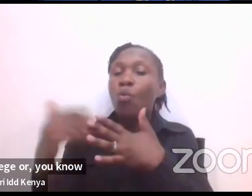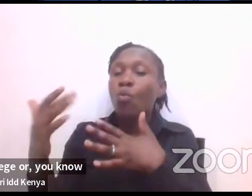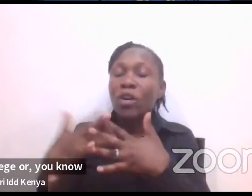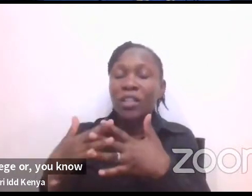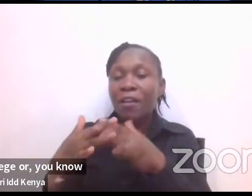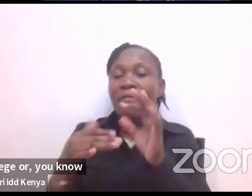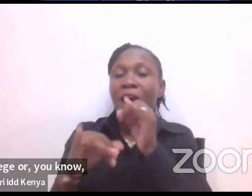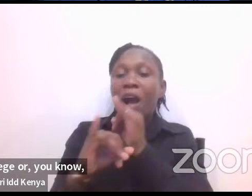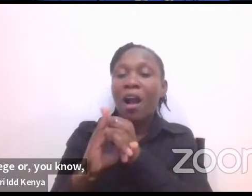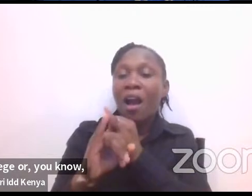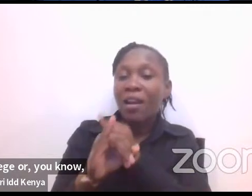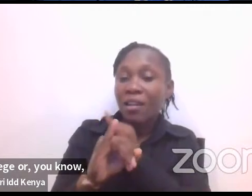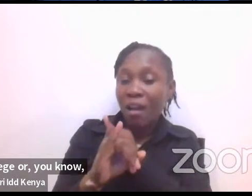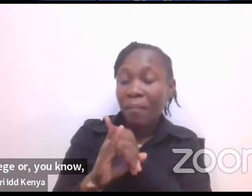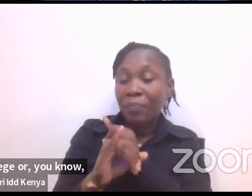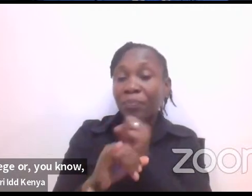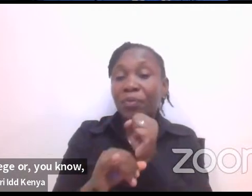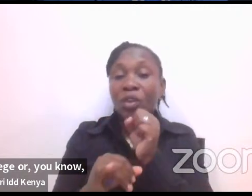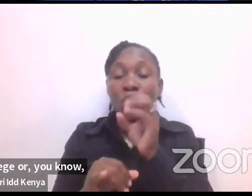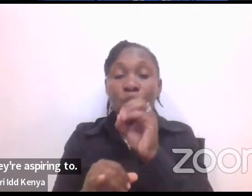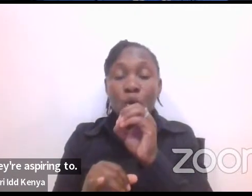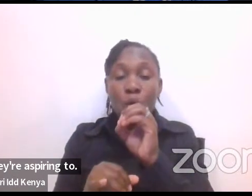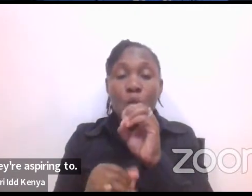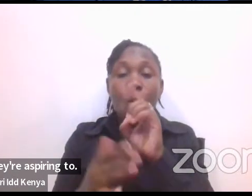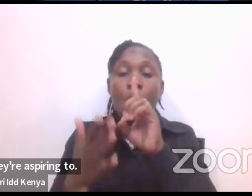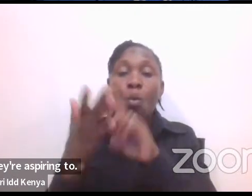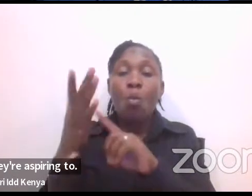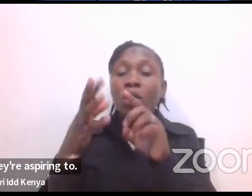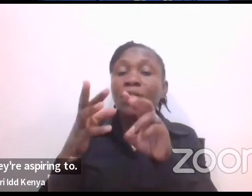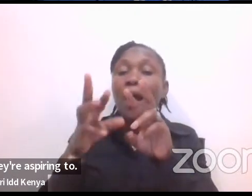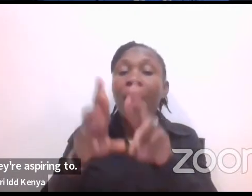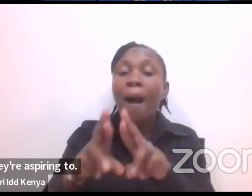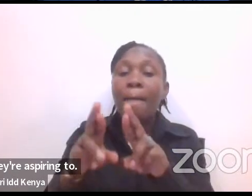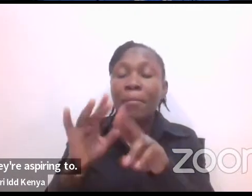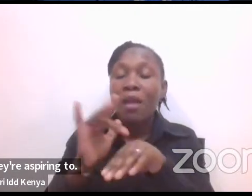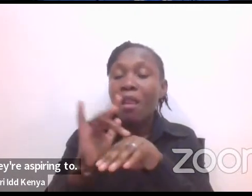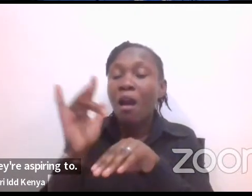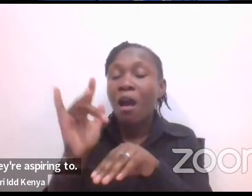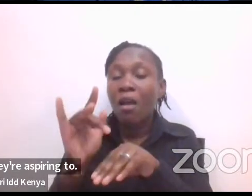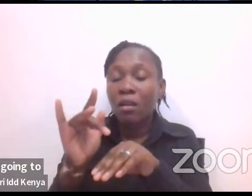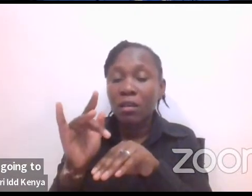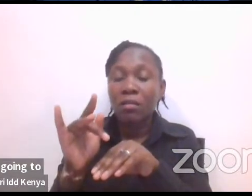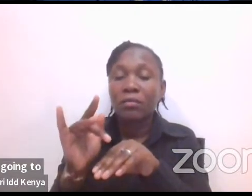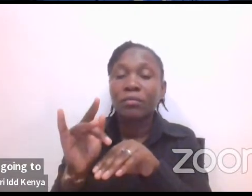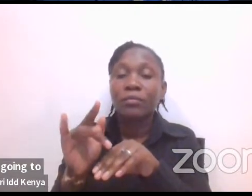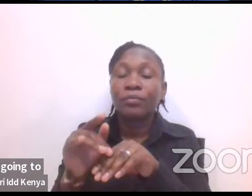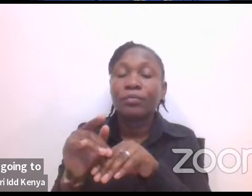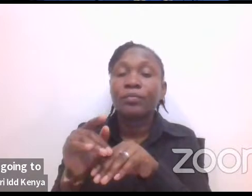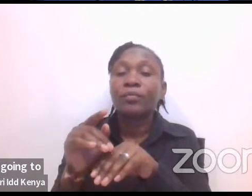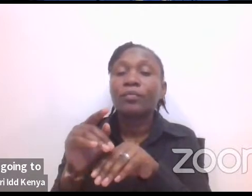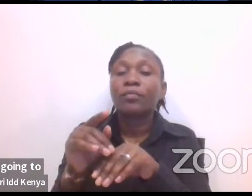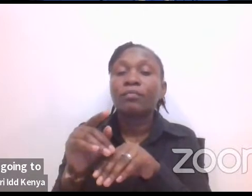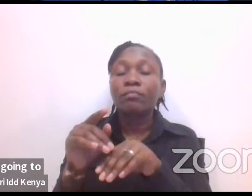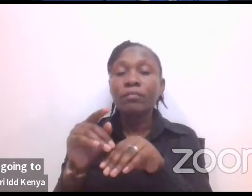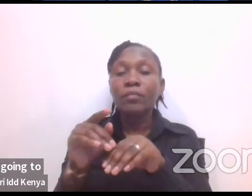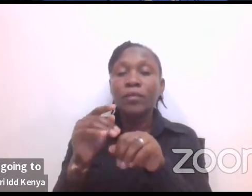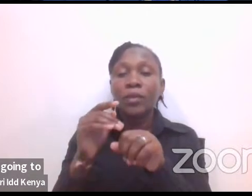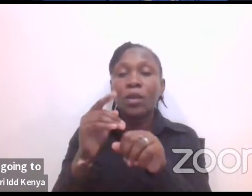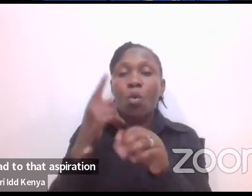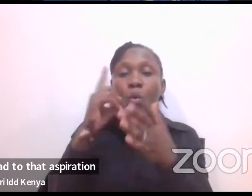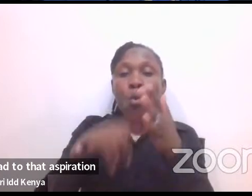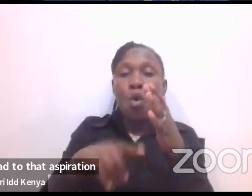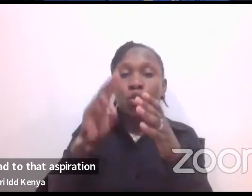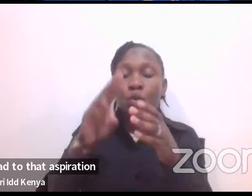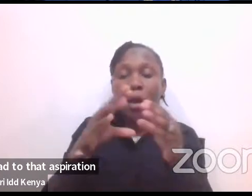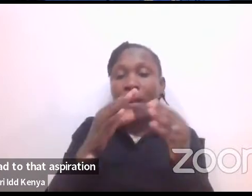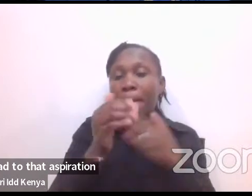to. So what is done early is going to lead to, that aspiration later on.